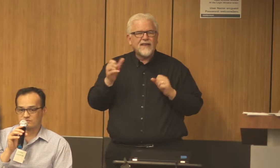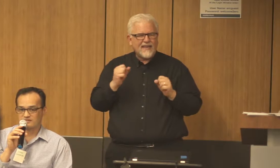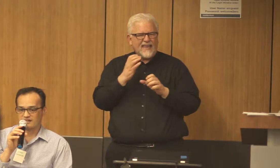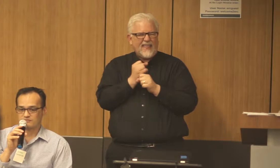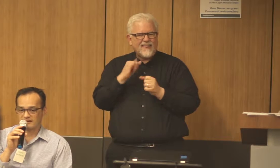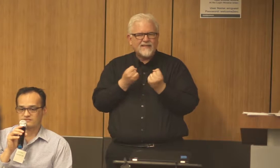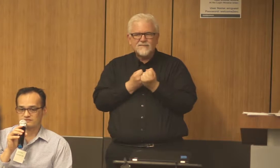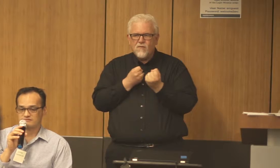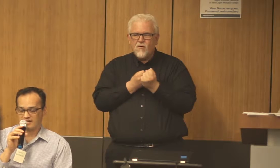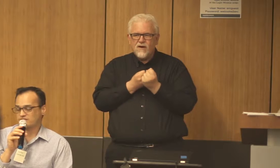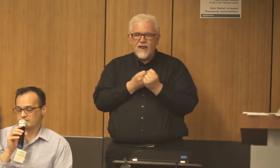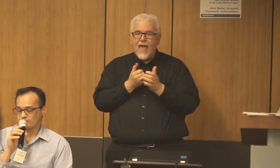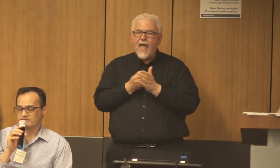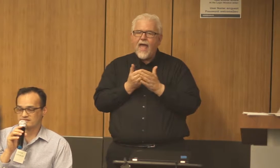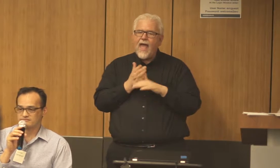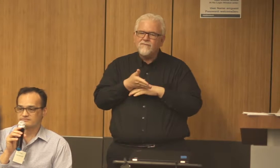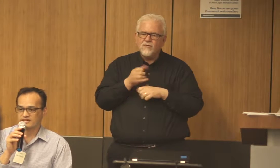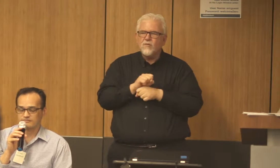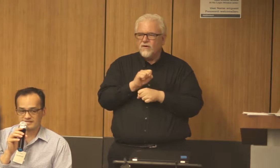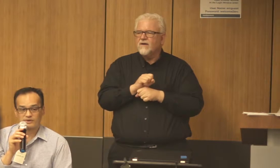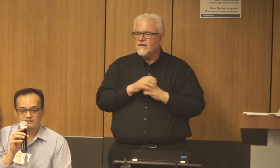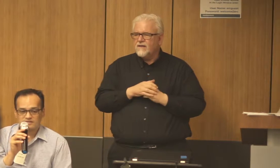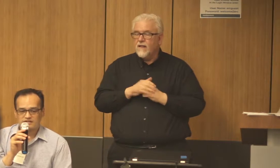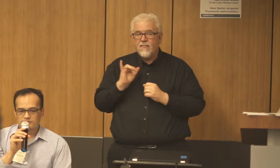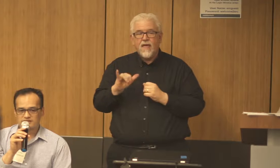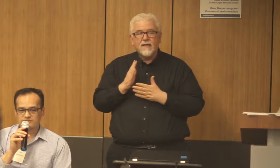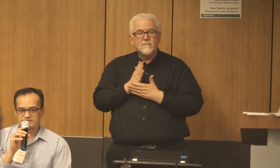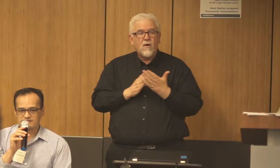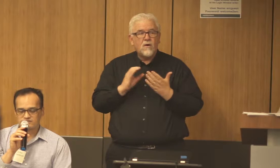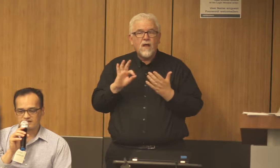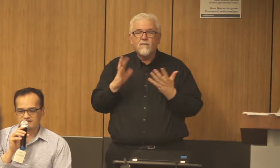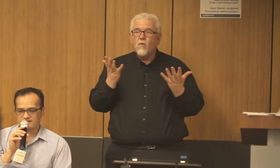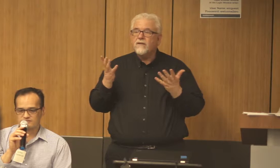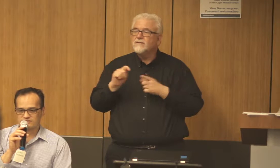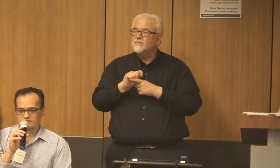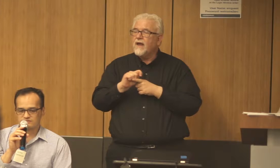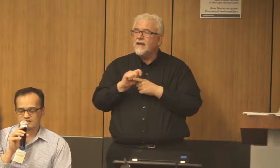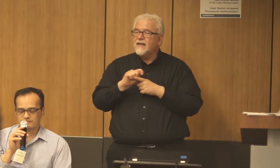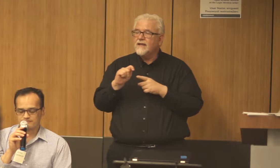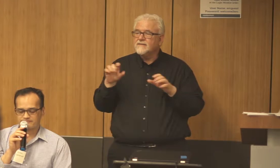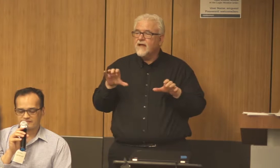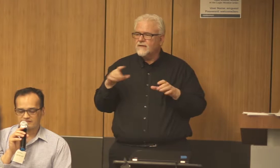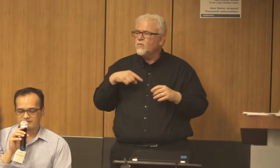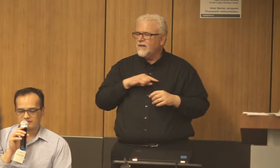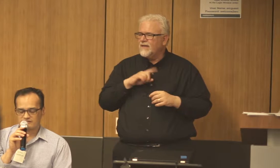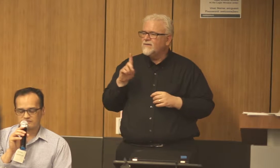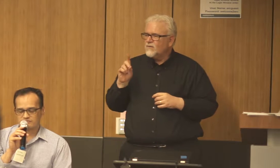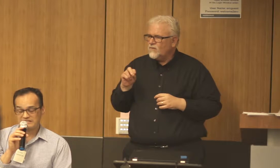that support after they've been working, and that's part of what the training does. We do